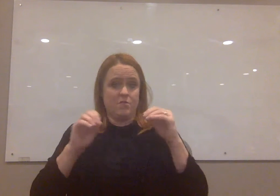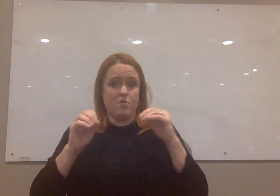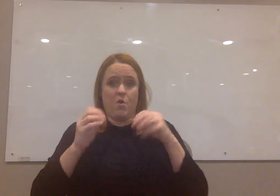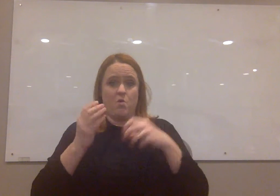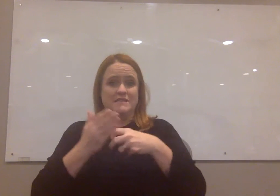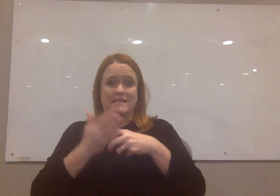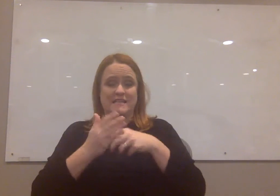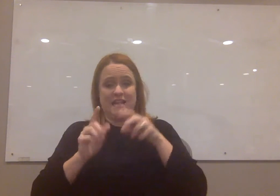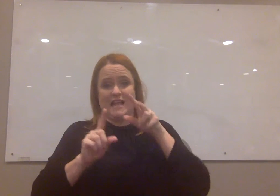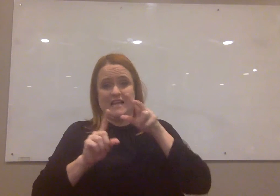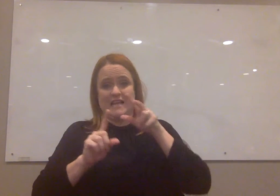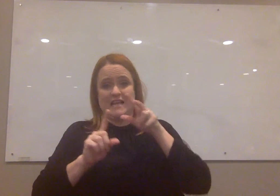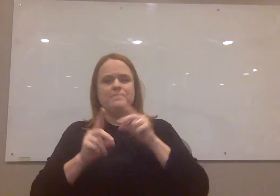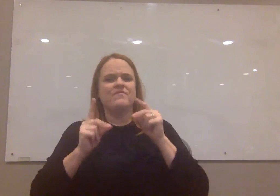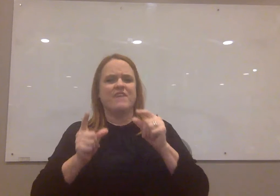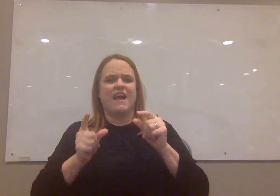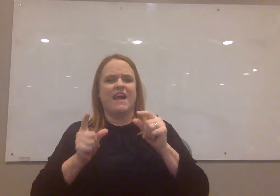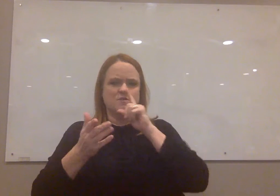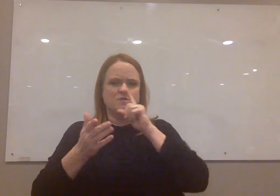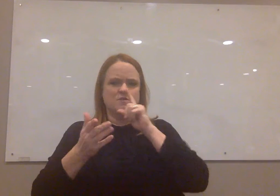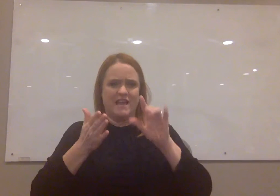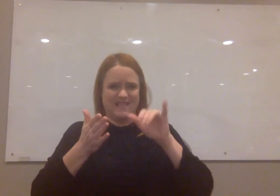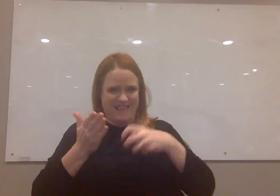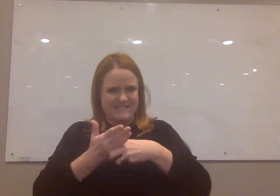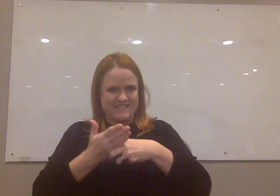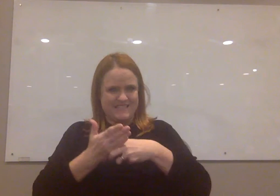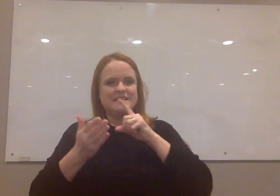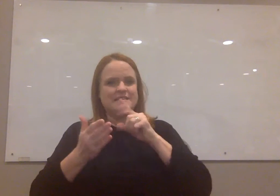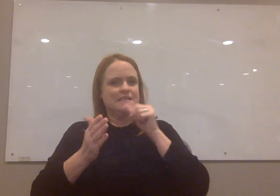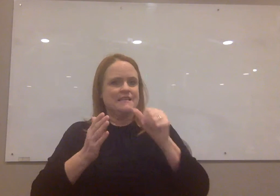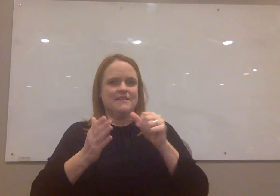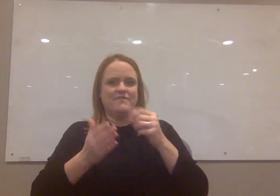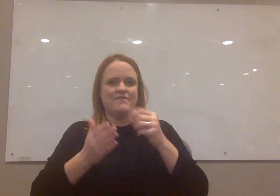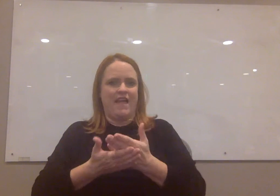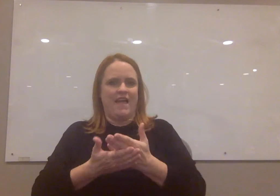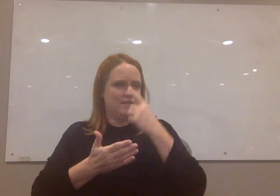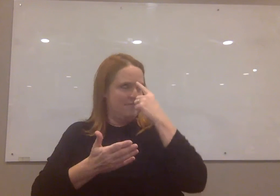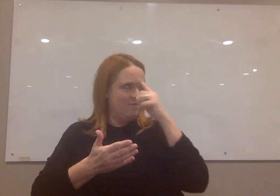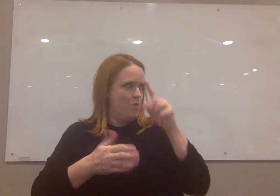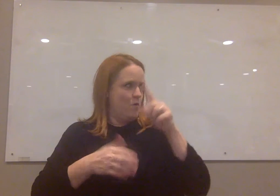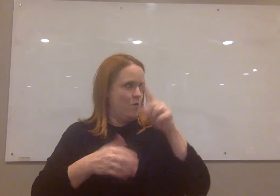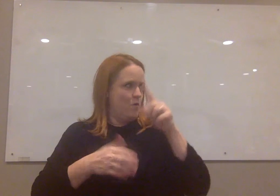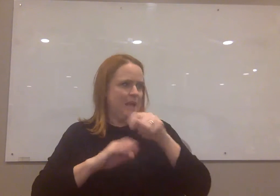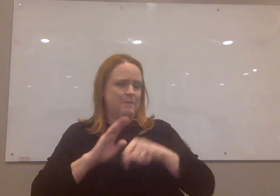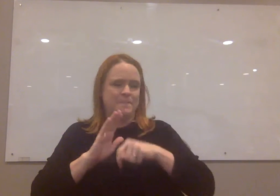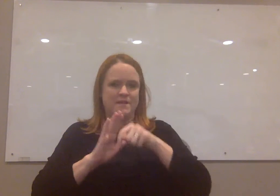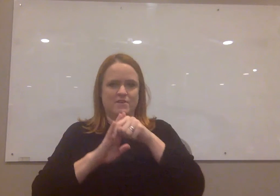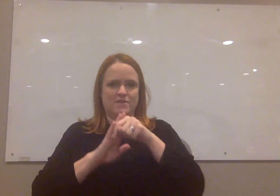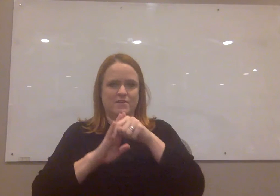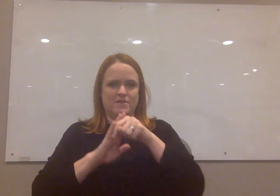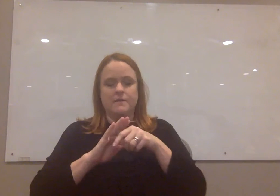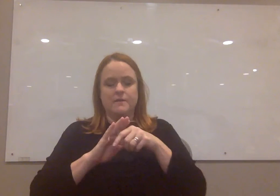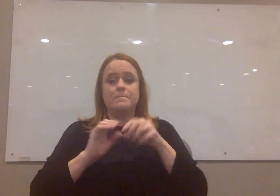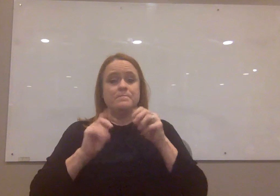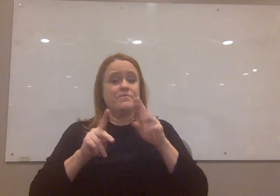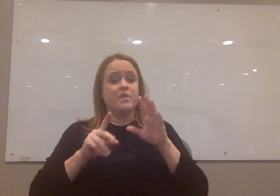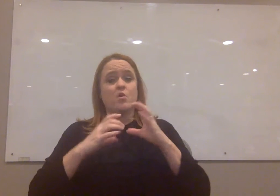check that that ticket is invalid for the time period. Right. And have to go through the trouble of like, okay, your client ID is this. Now I have to go talk to